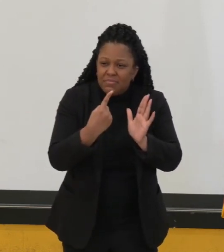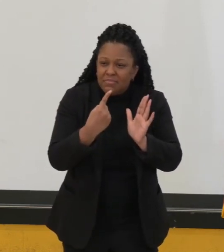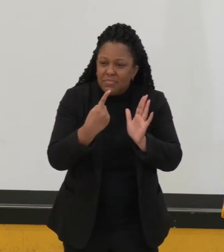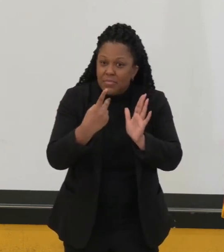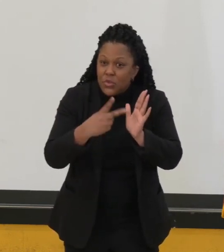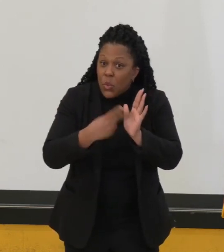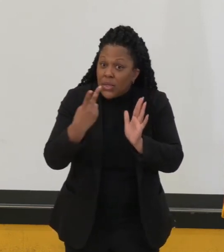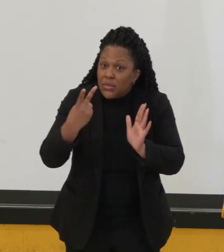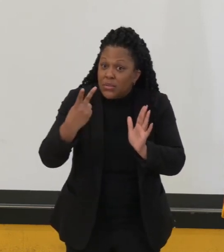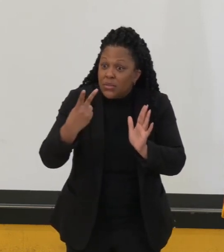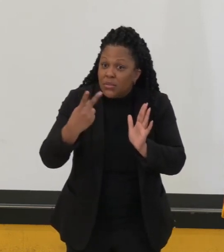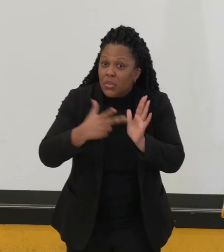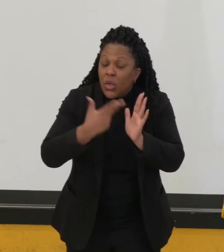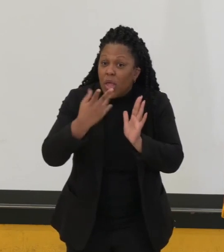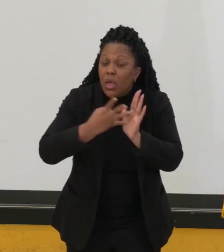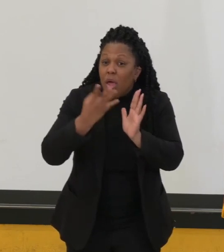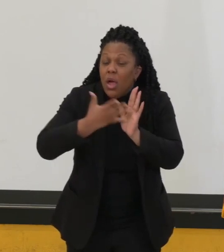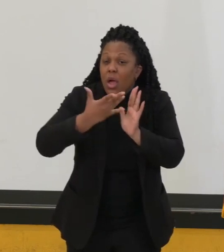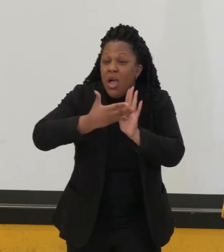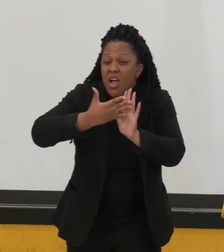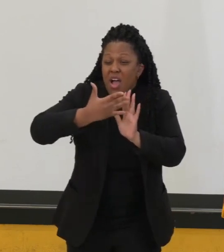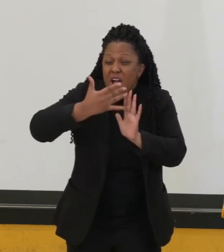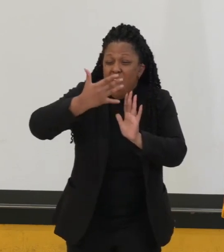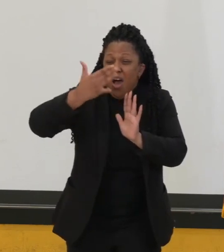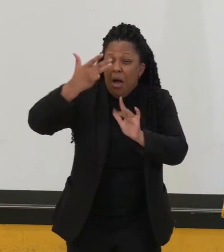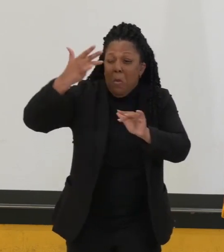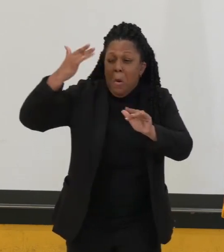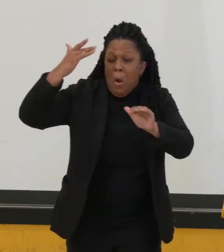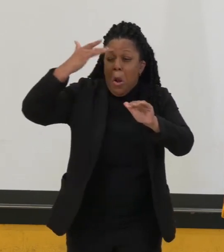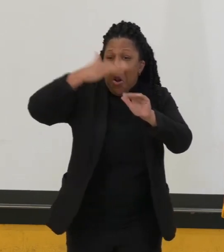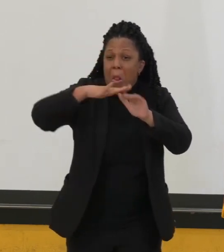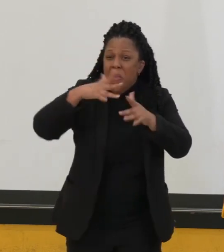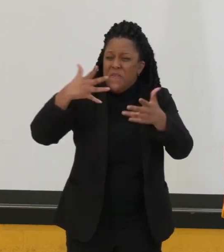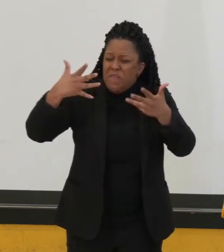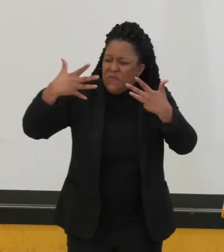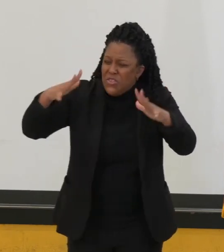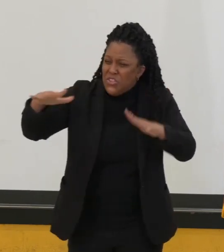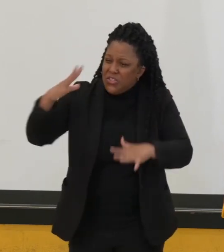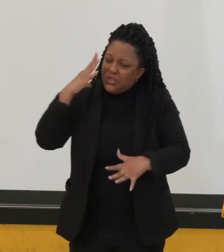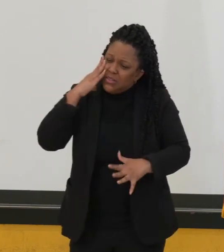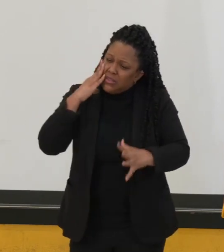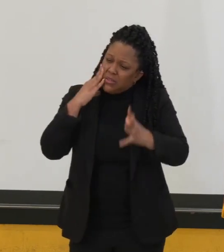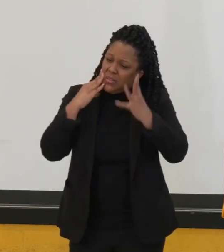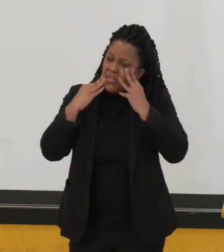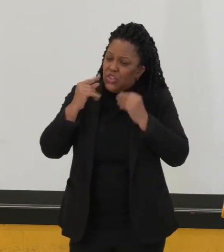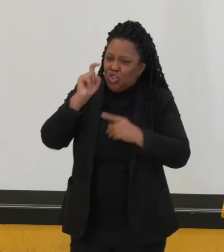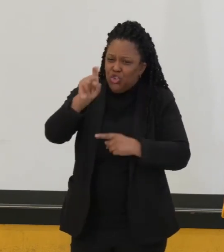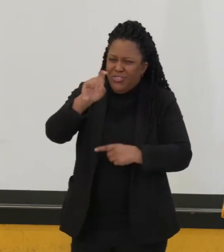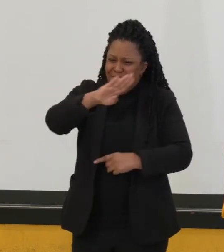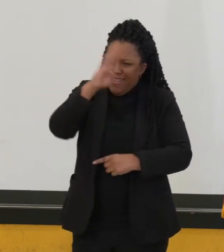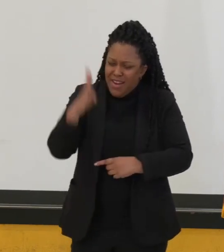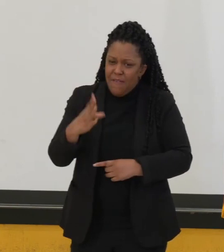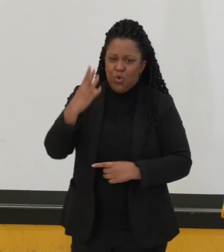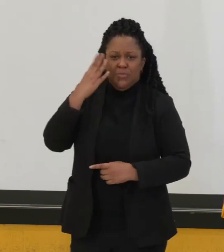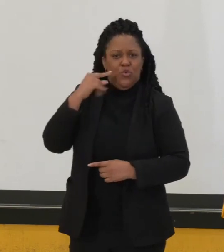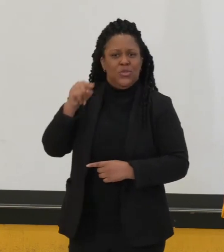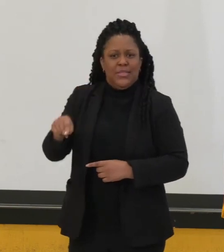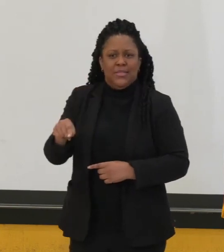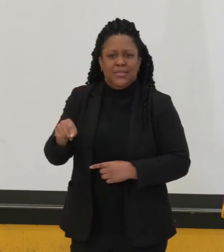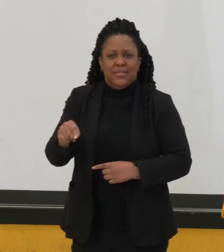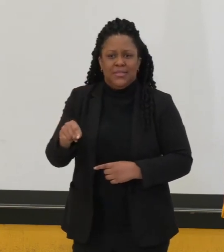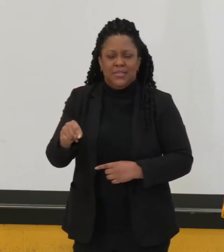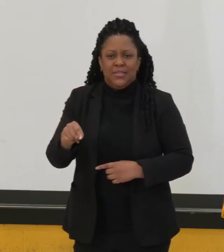four times or as many times as we've experienced this in America. It should never happen that many times